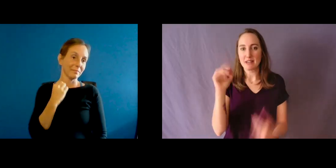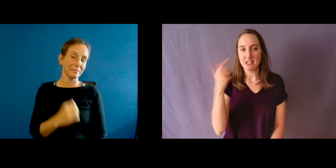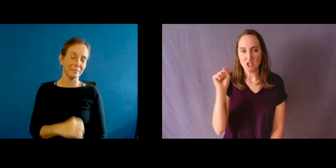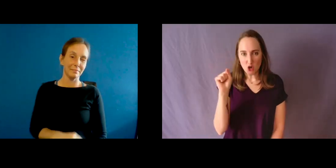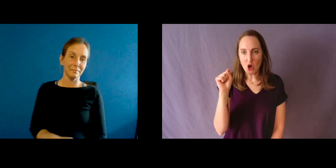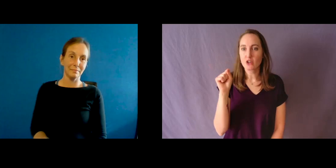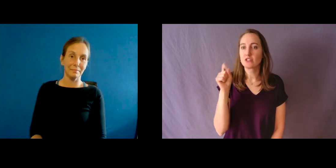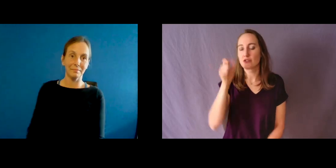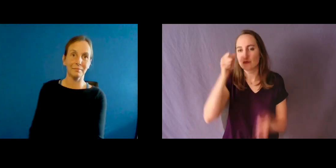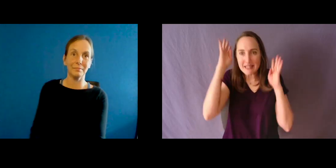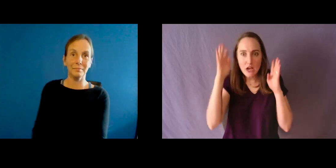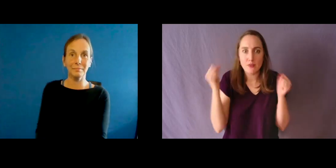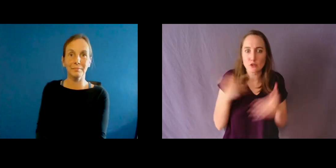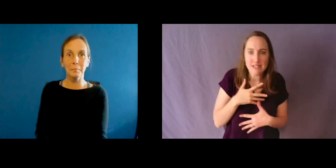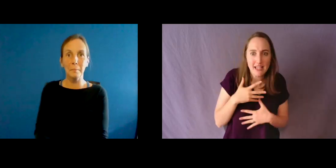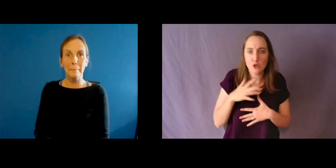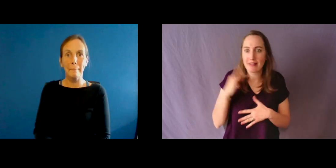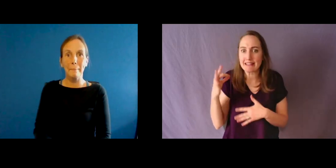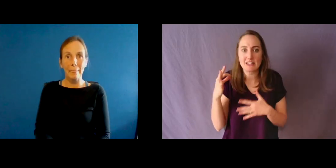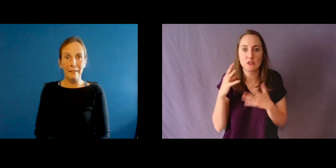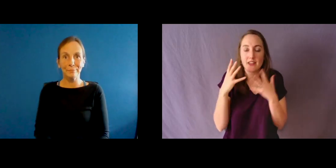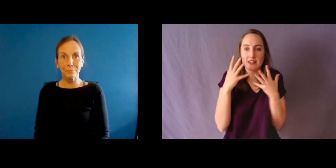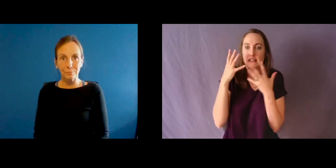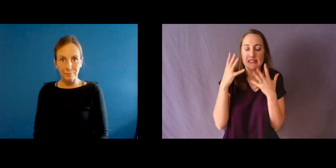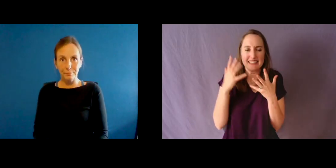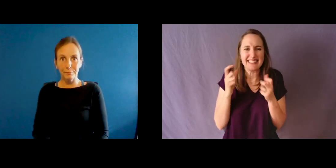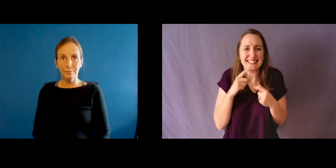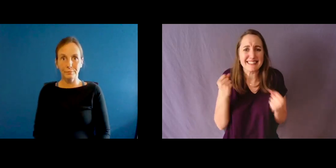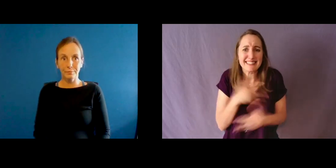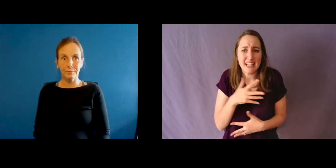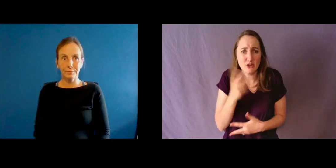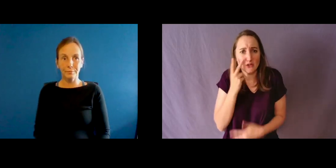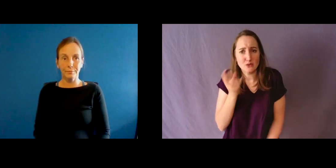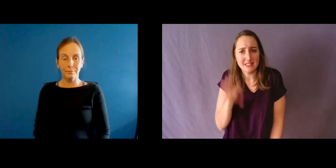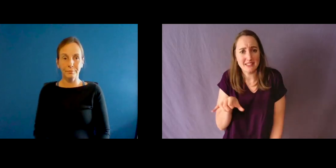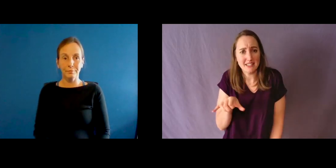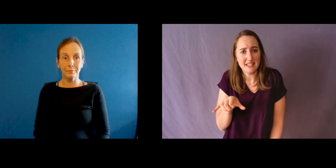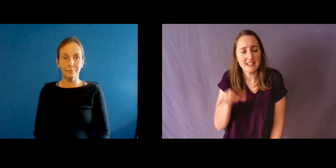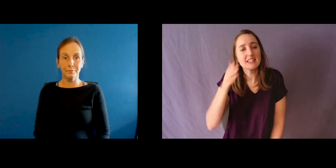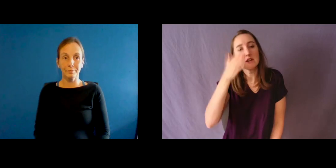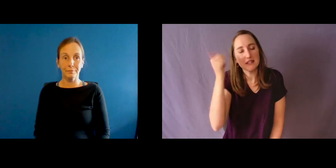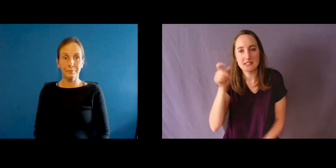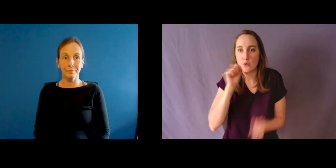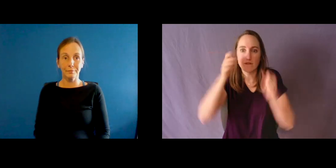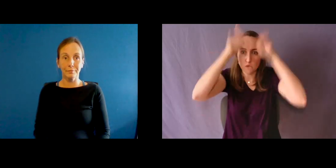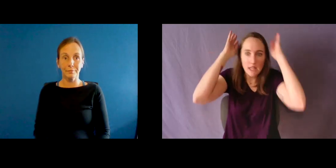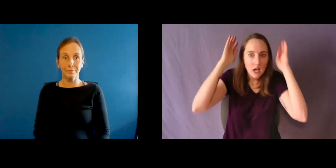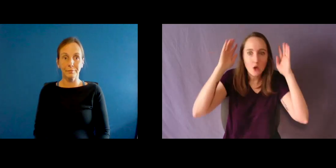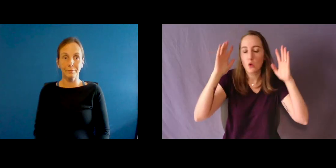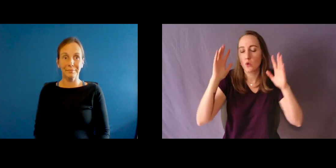they choke, they start to turn blue, and it's just scary, to see that, because then they're going to freak out even